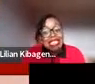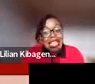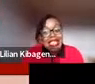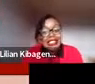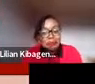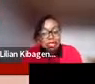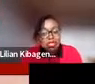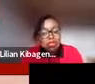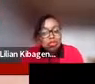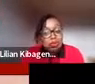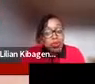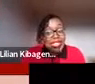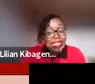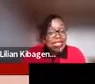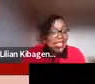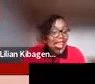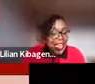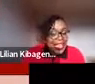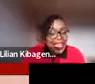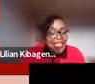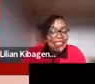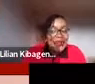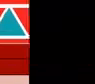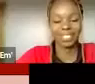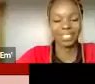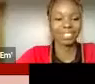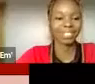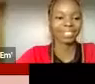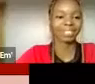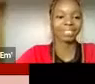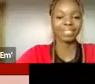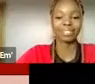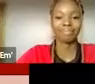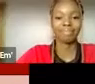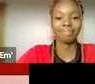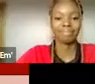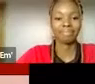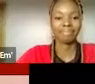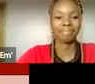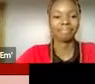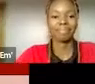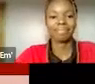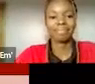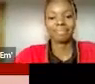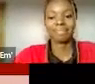from Nina Special School in Siaya as the first runners up.